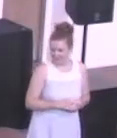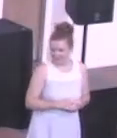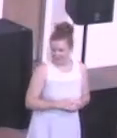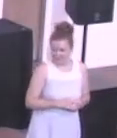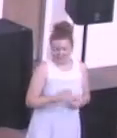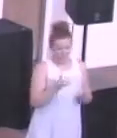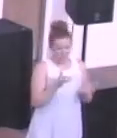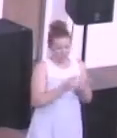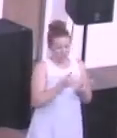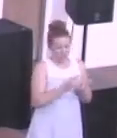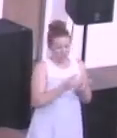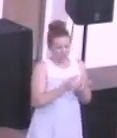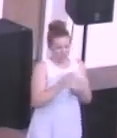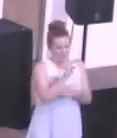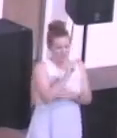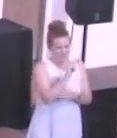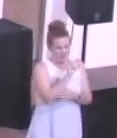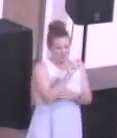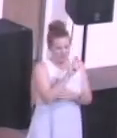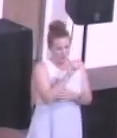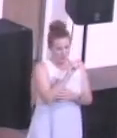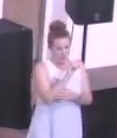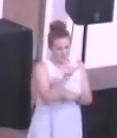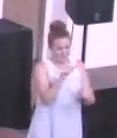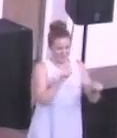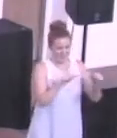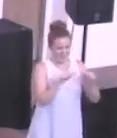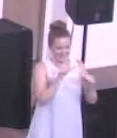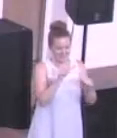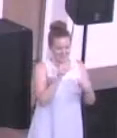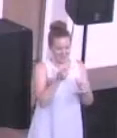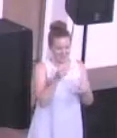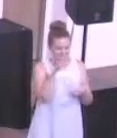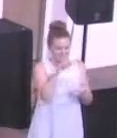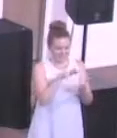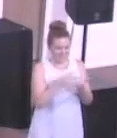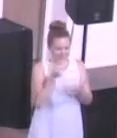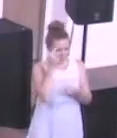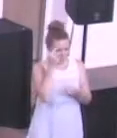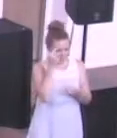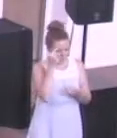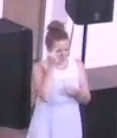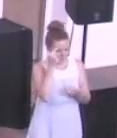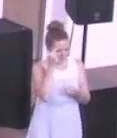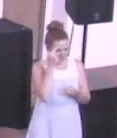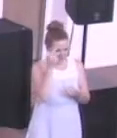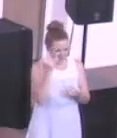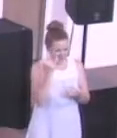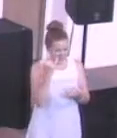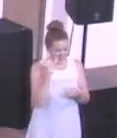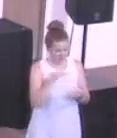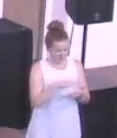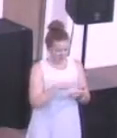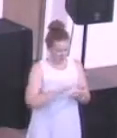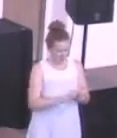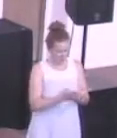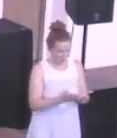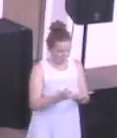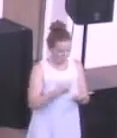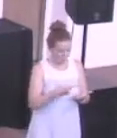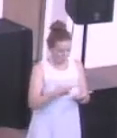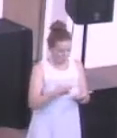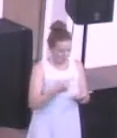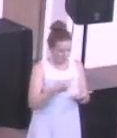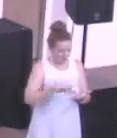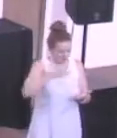Neuroscientists, those are really smart people that study the brain. I'm not one. They tell you if you look at a book, you get about 10% of what you look at. You believe